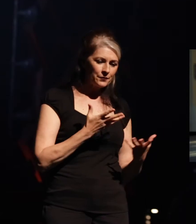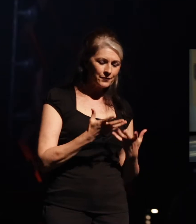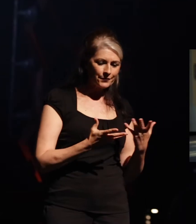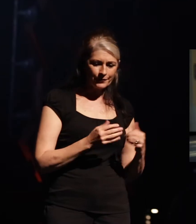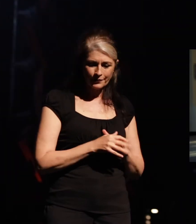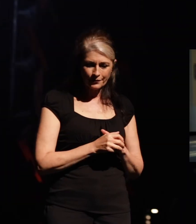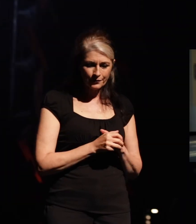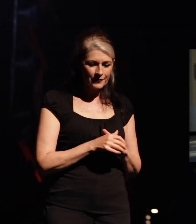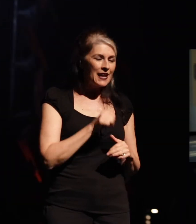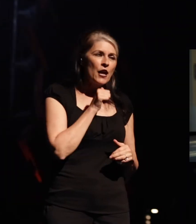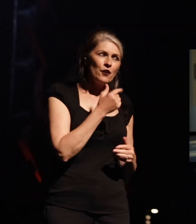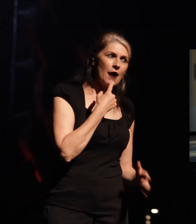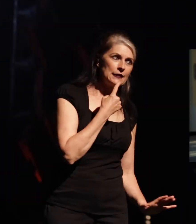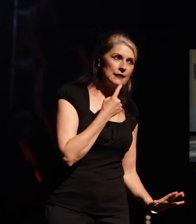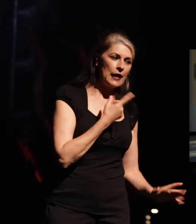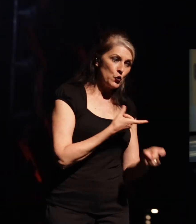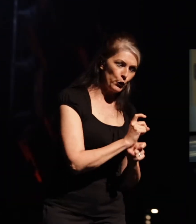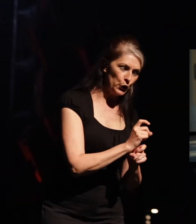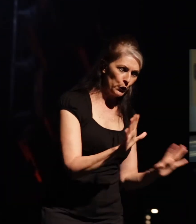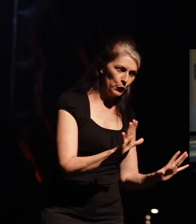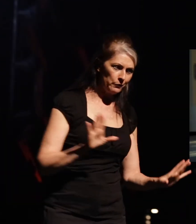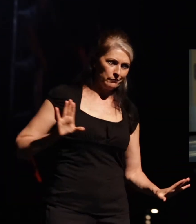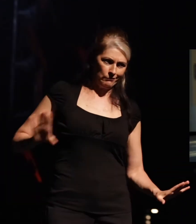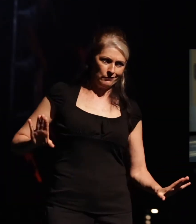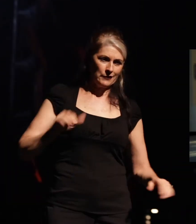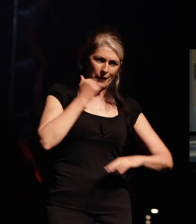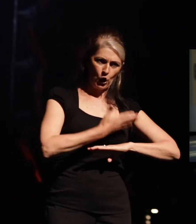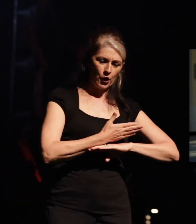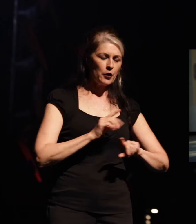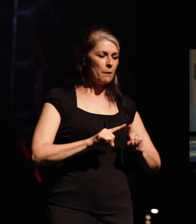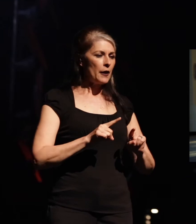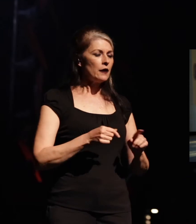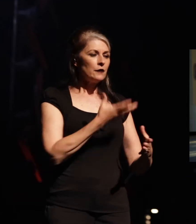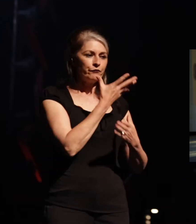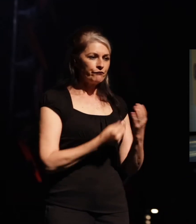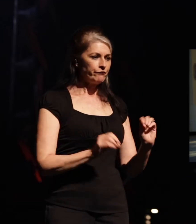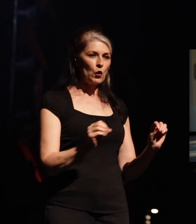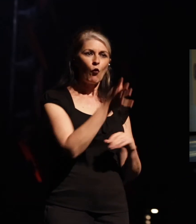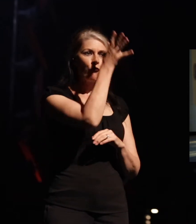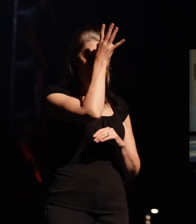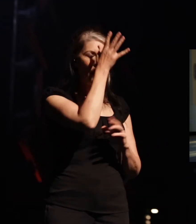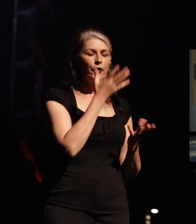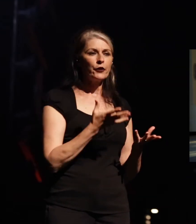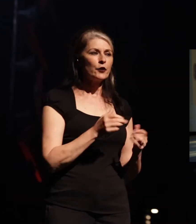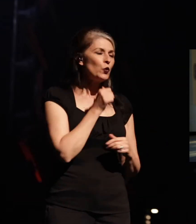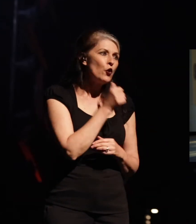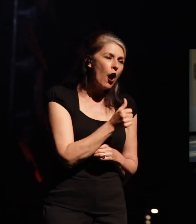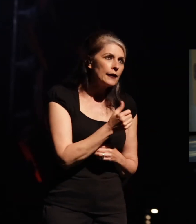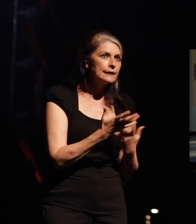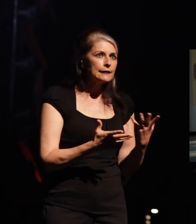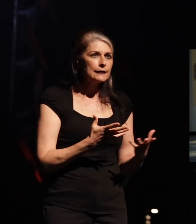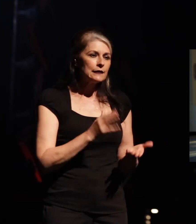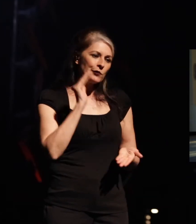I don't want to say ruin her, but just the absence of a father wouldn't